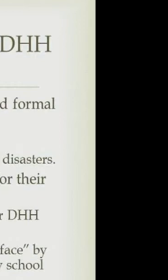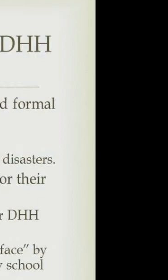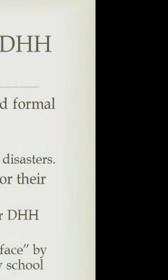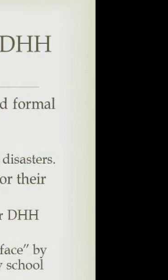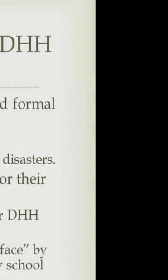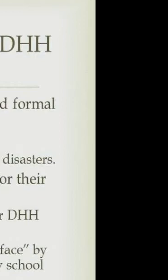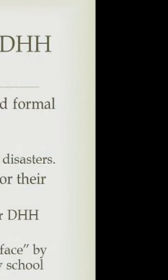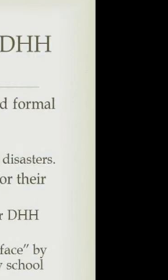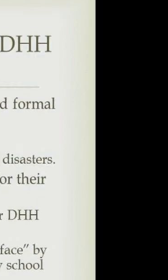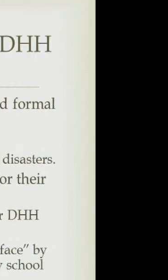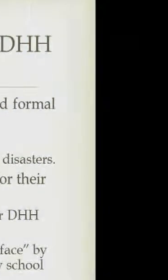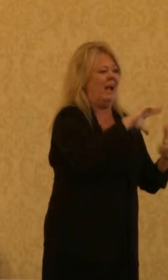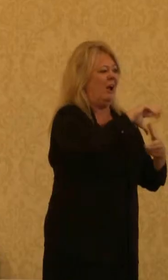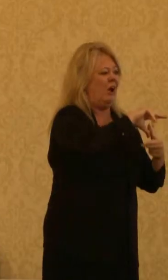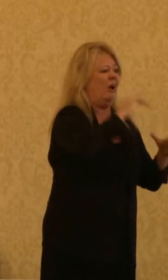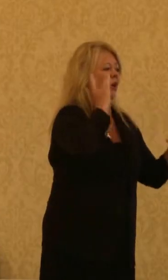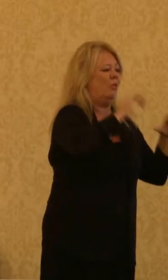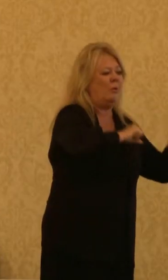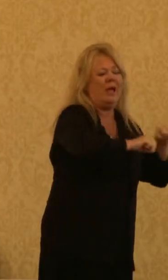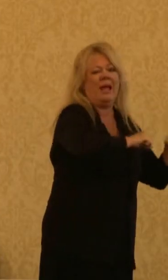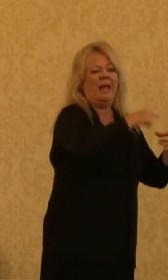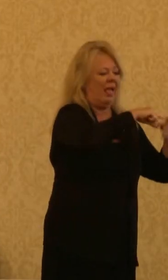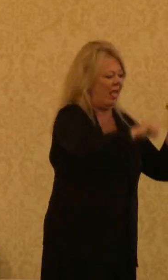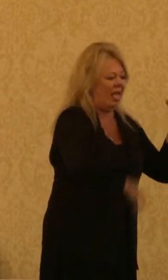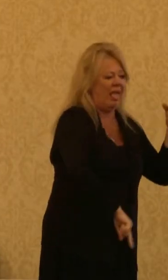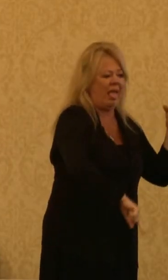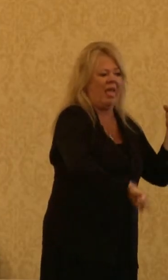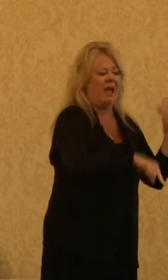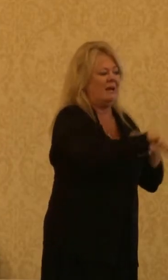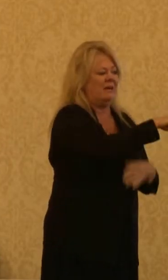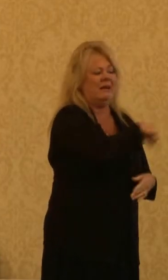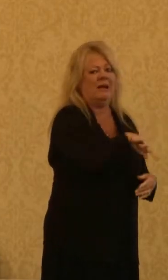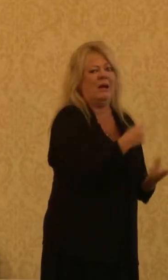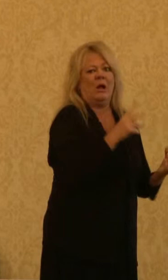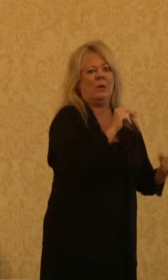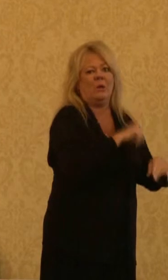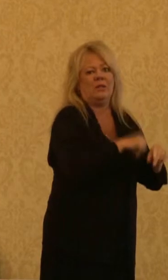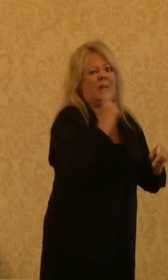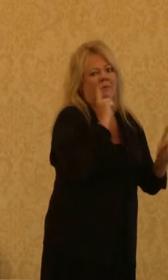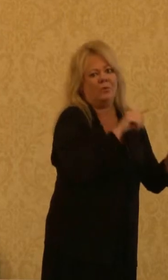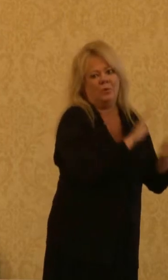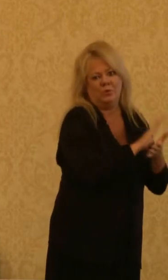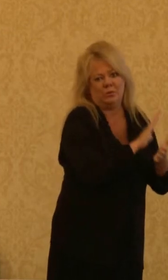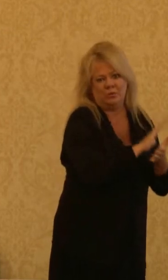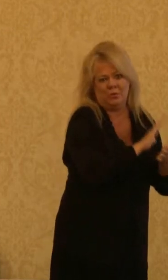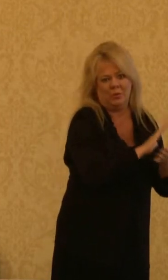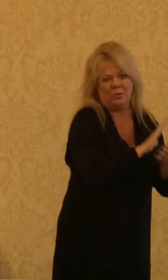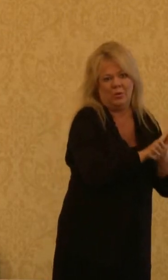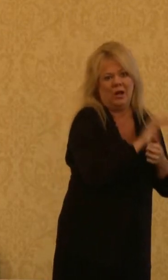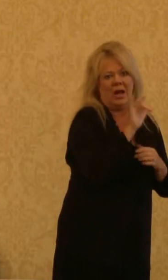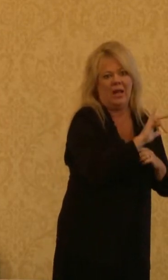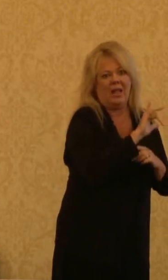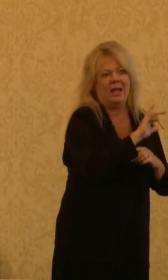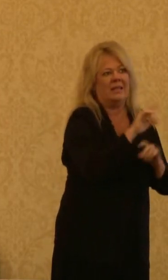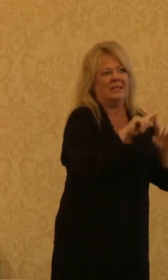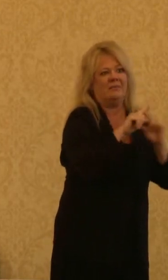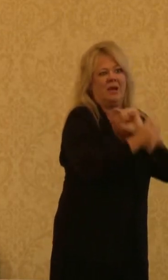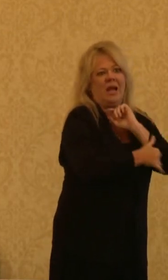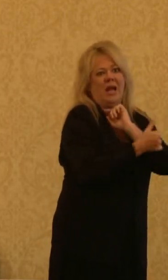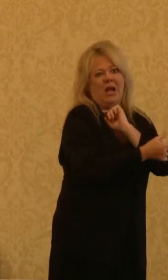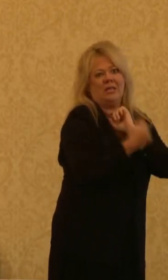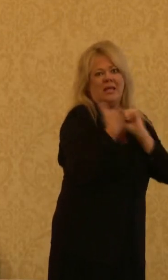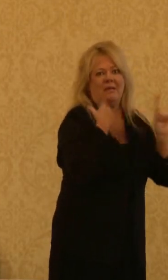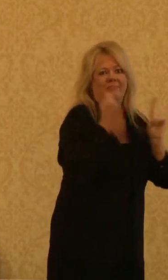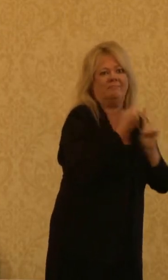the 80s there were huge earthquakes in Honduras and other parts of Central America. Those kinds of